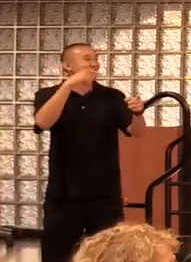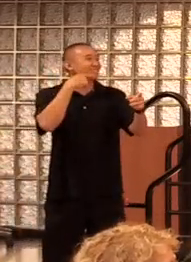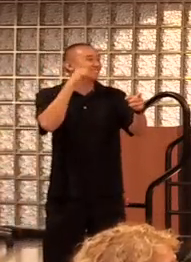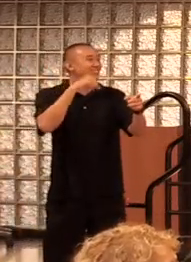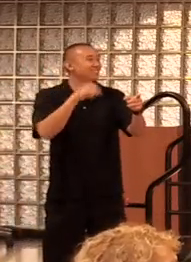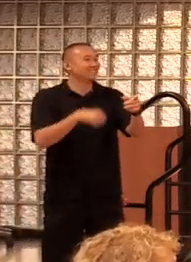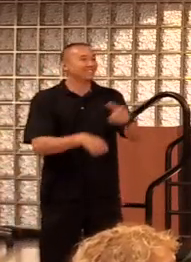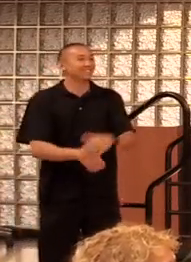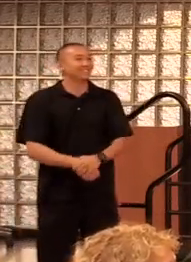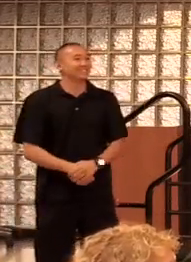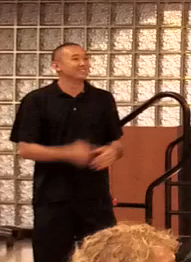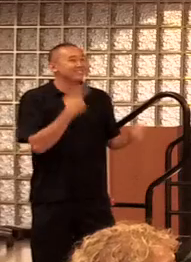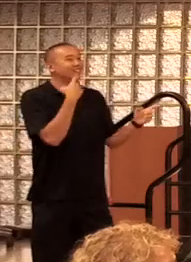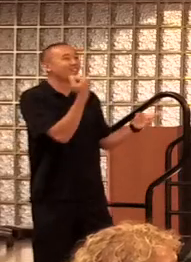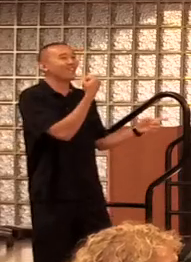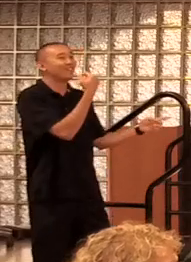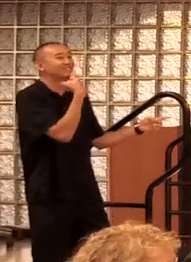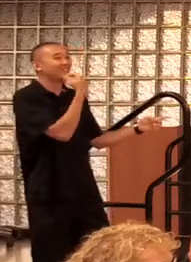Okay,